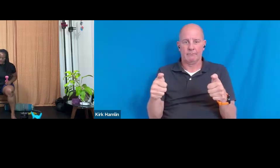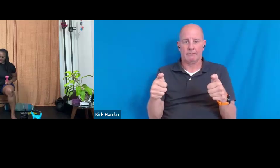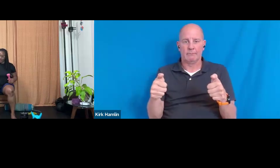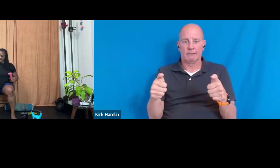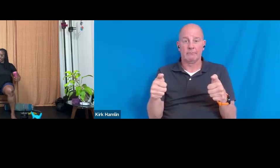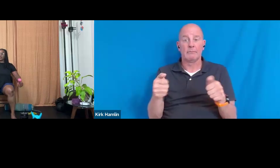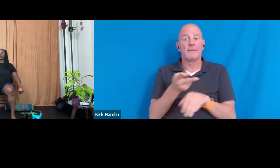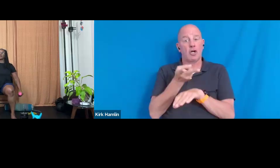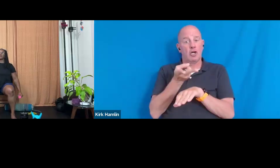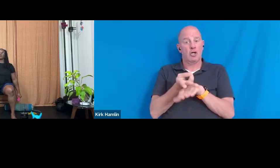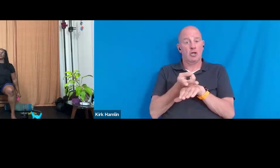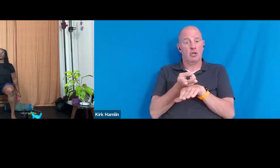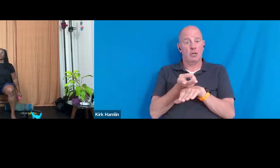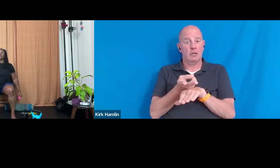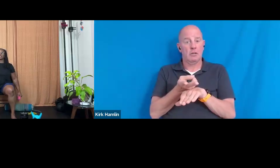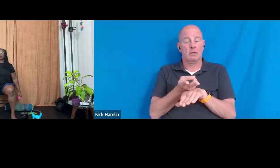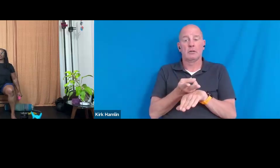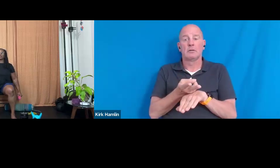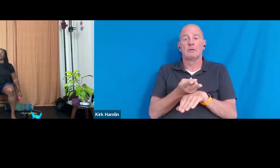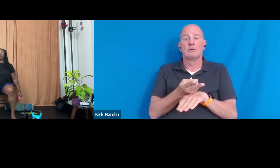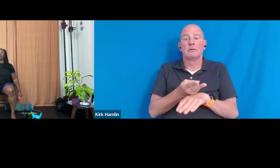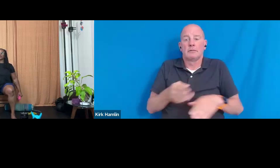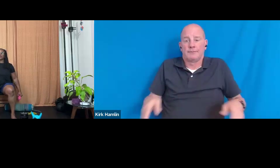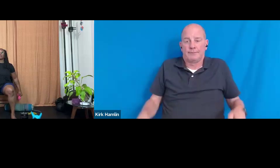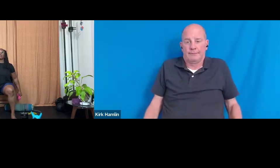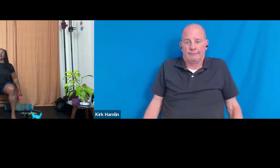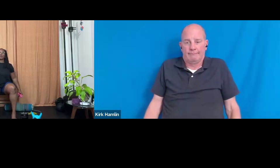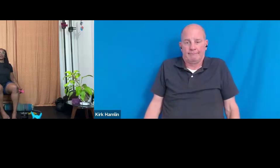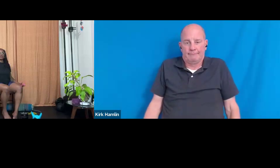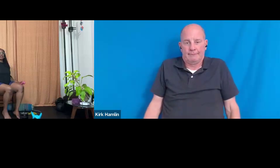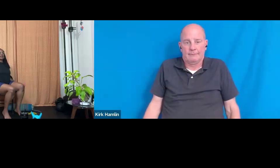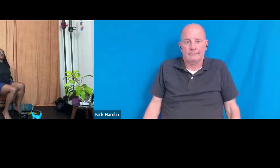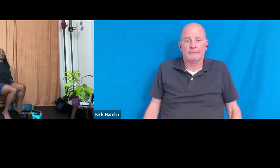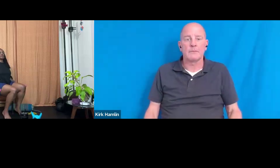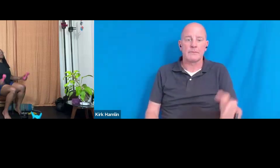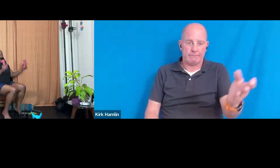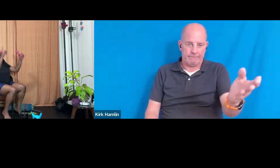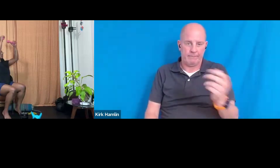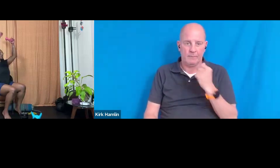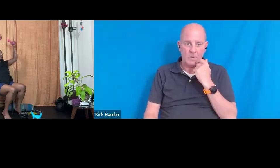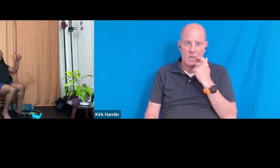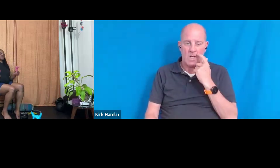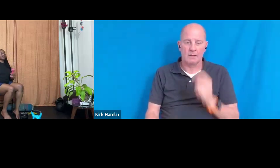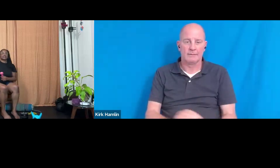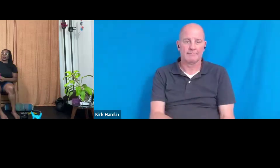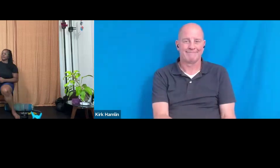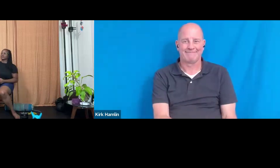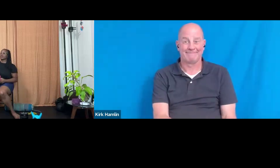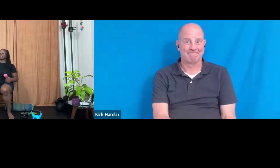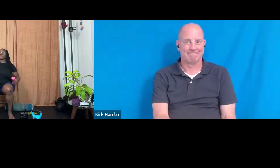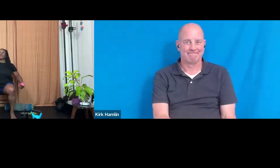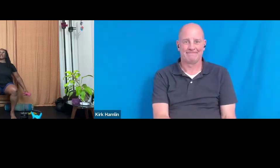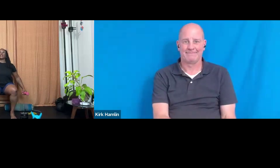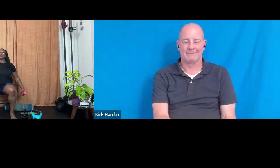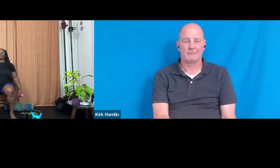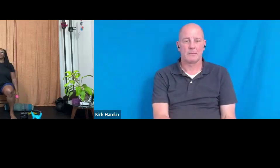the laying down version, your arms are going to be rested down to the floor. Then that way you're going to have your thumbs facing up